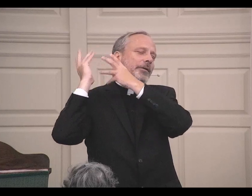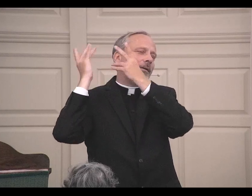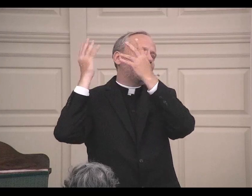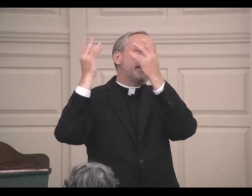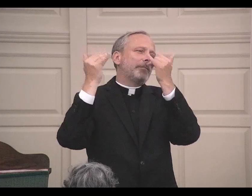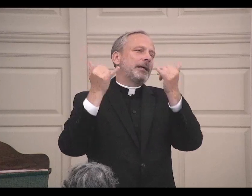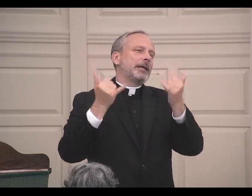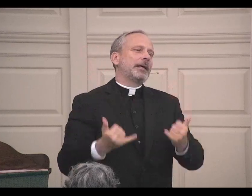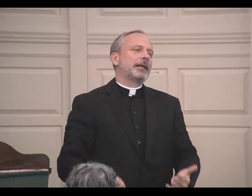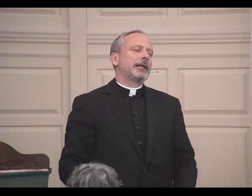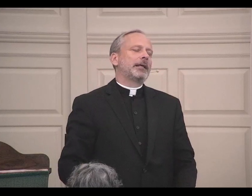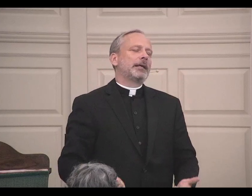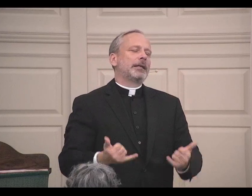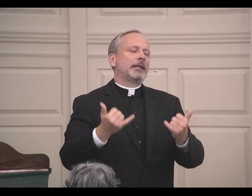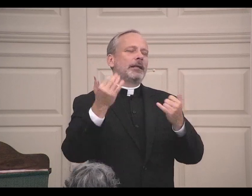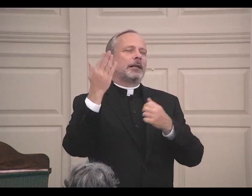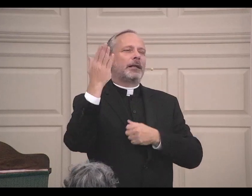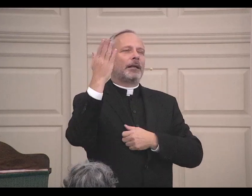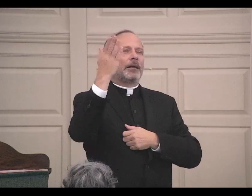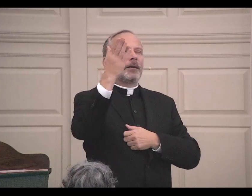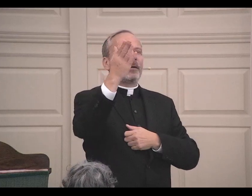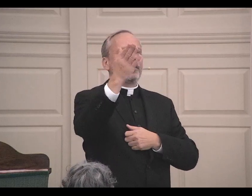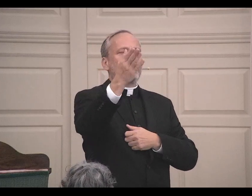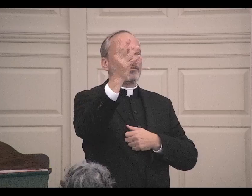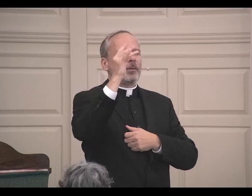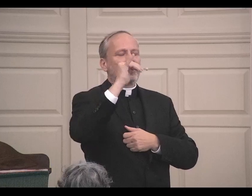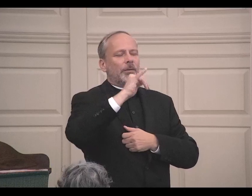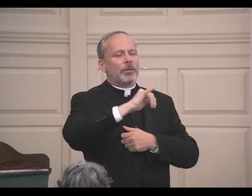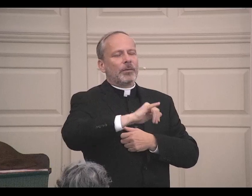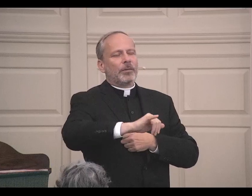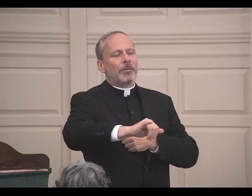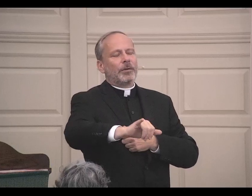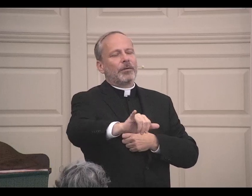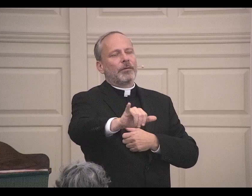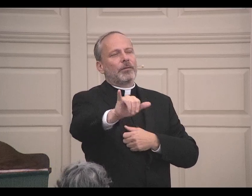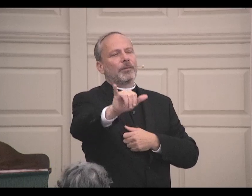in the beginning, is now, and ever shall be,